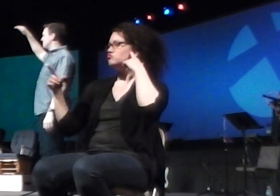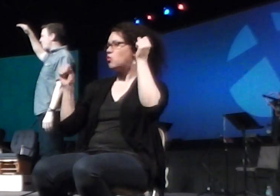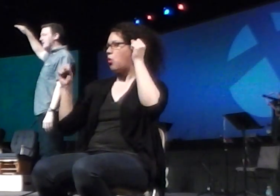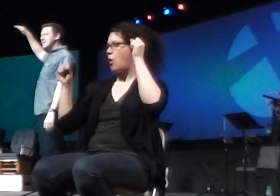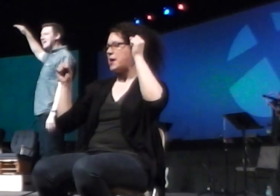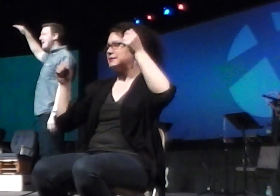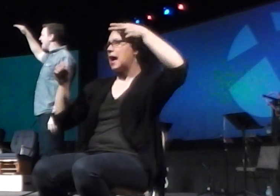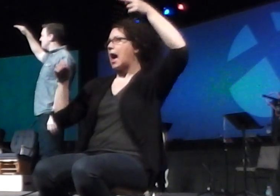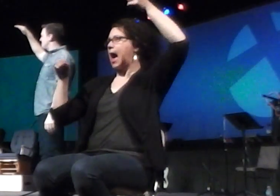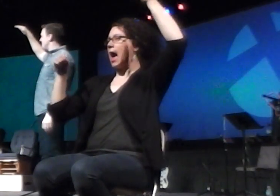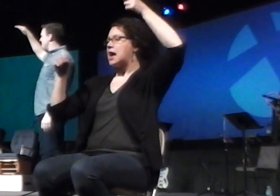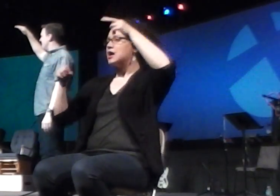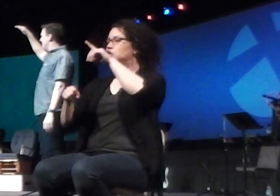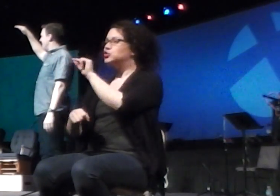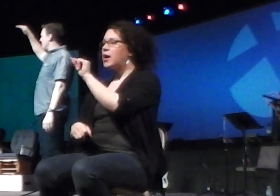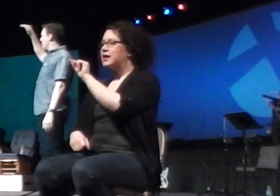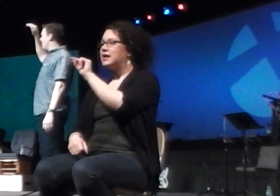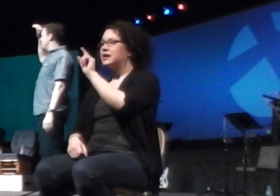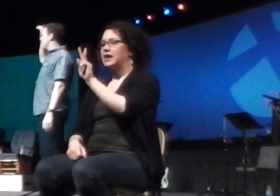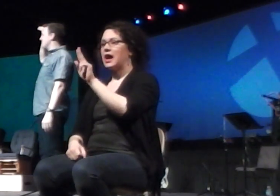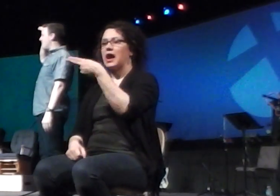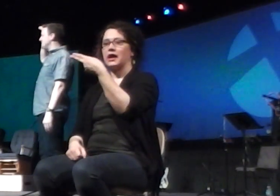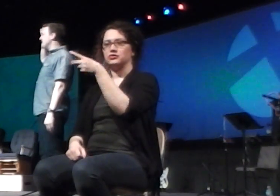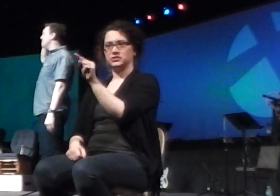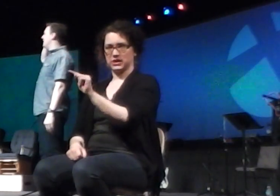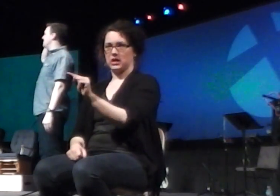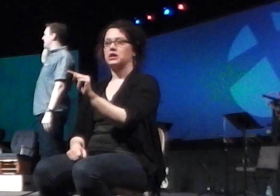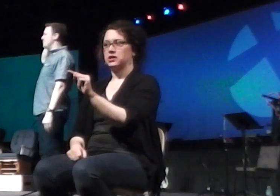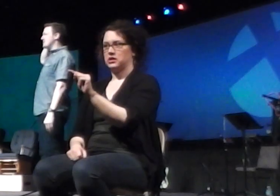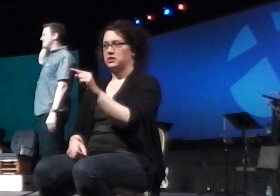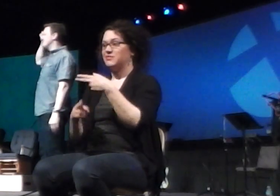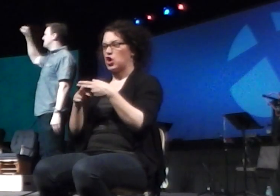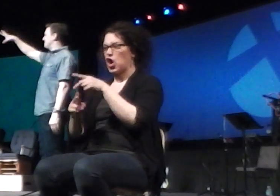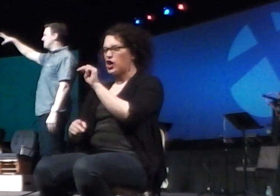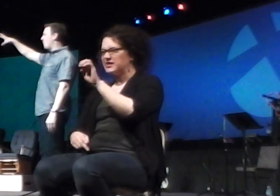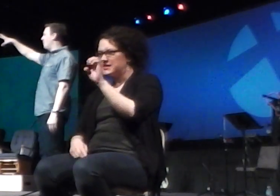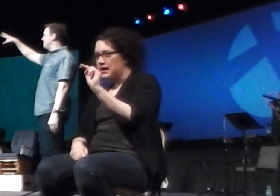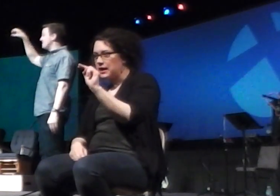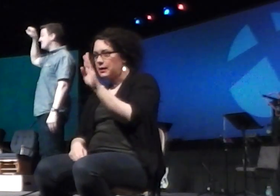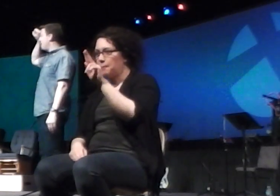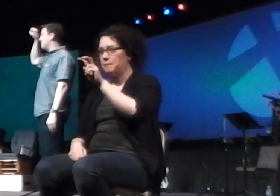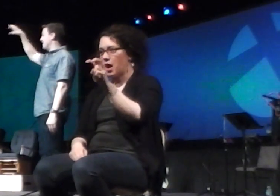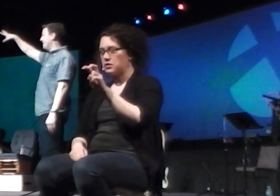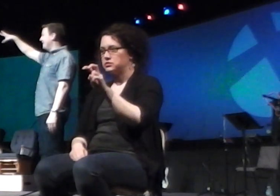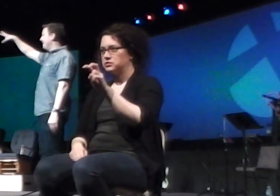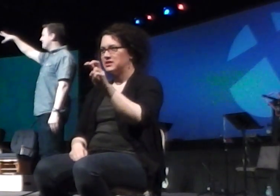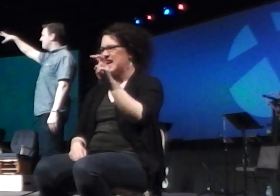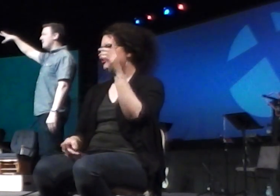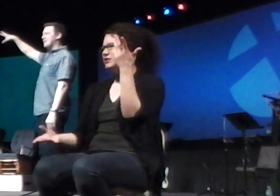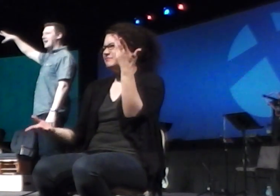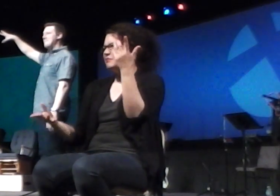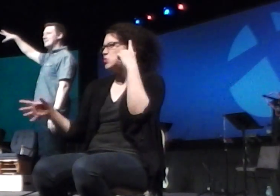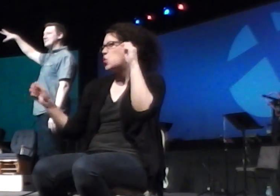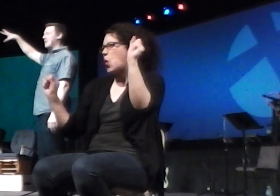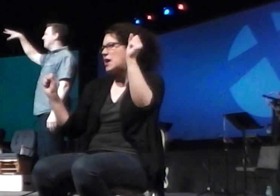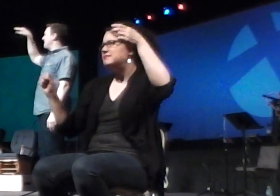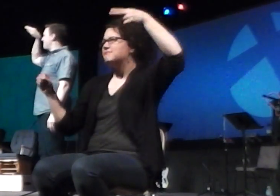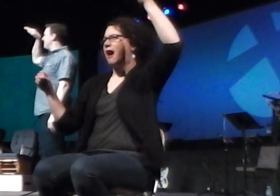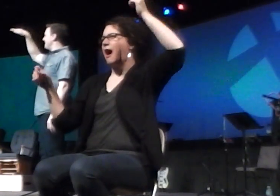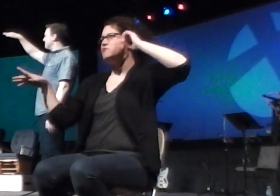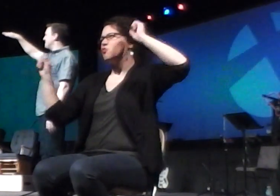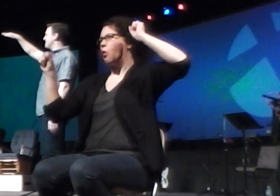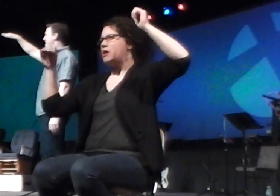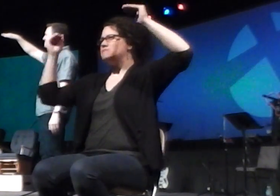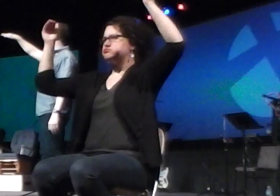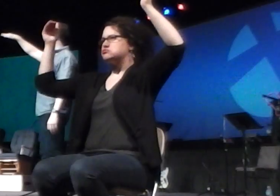frequency. It was 20 kHz is what it was, and it was called teen buzz, and it was just this tone, this very, very high-pitched tone that they